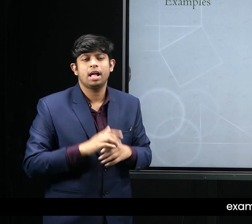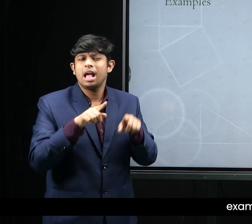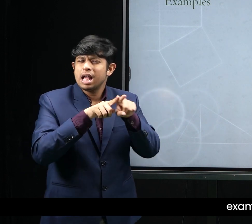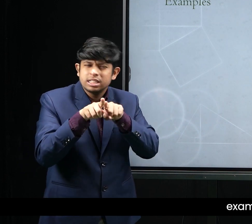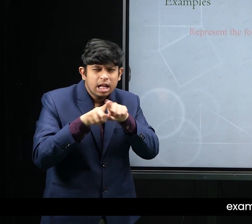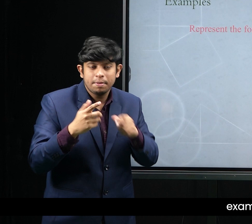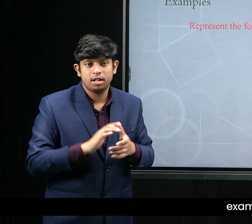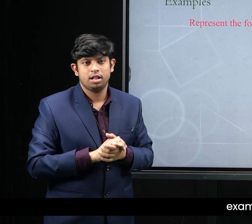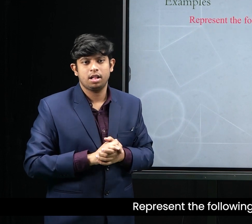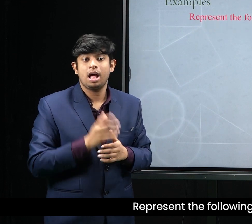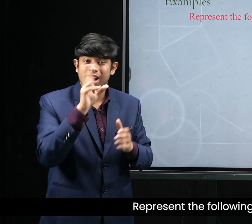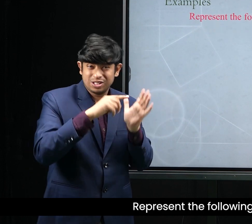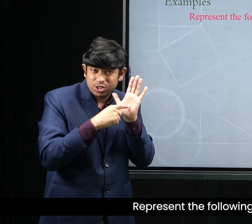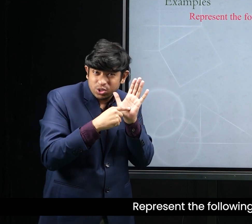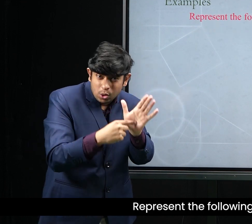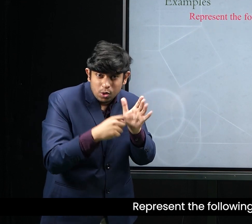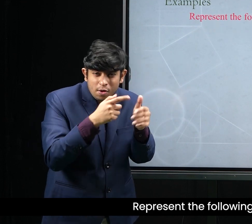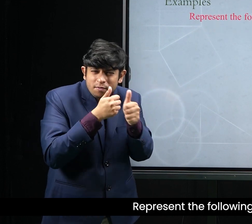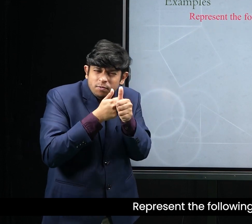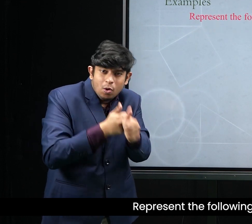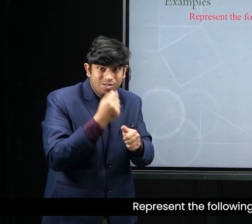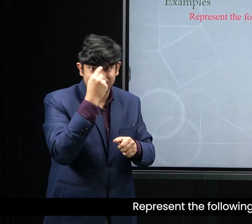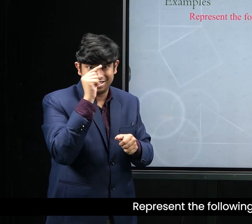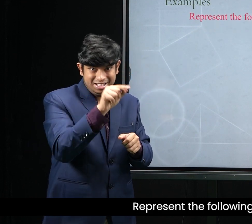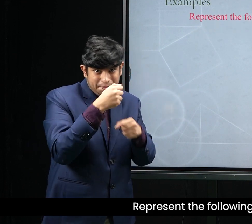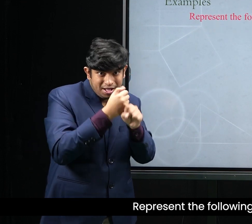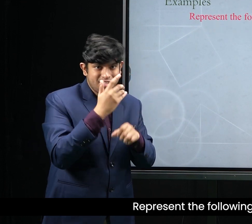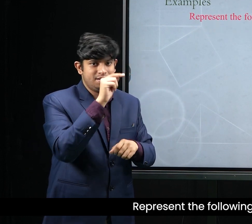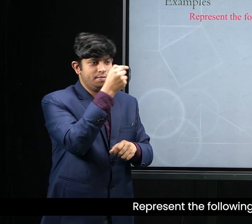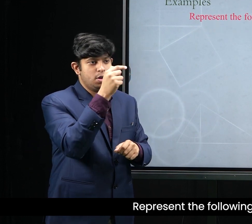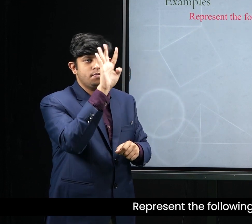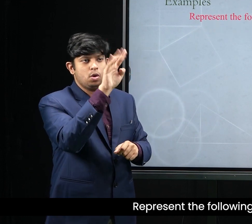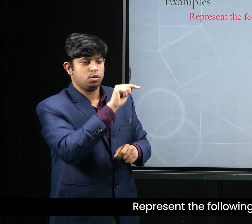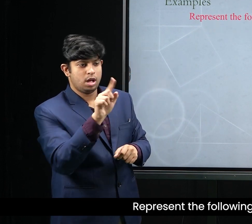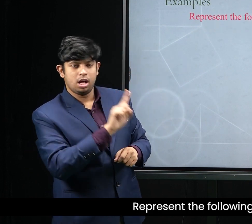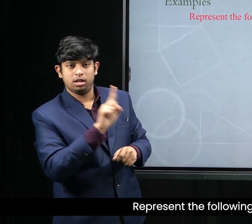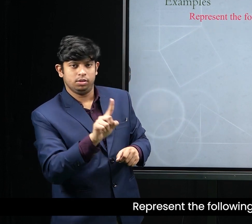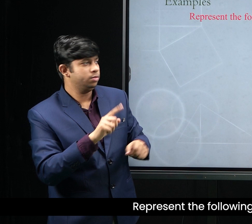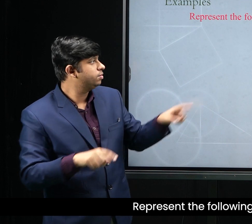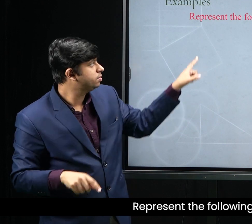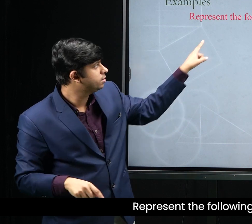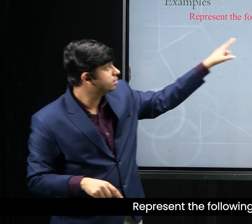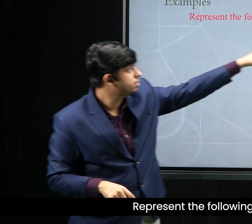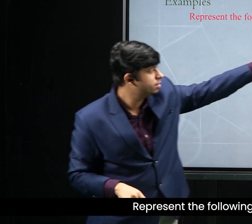Example: represent the following in decimal form: minus 4 divided by 11.